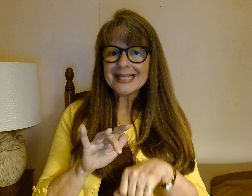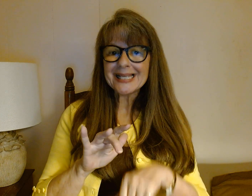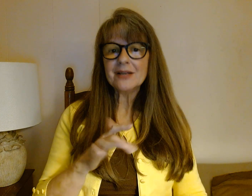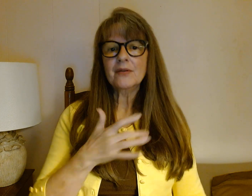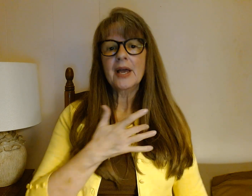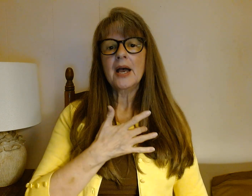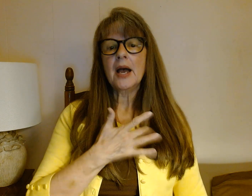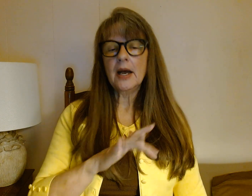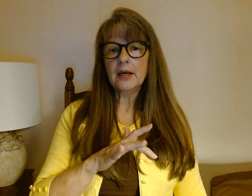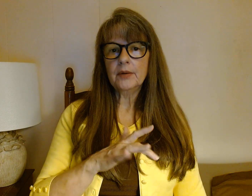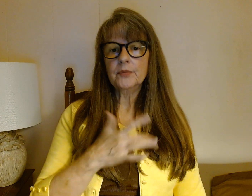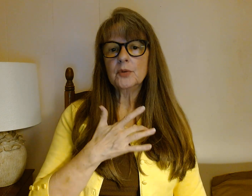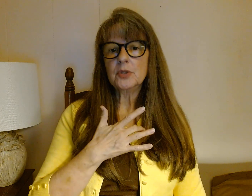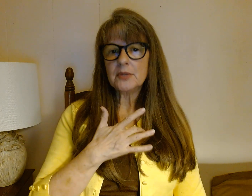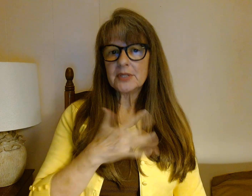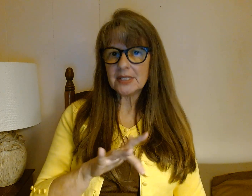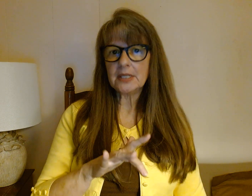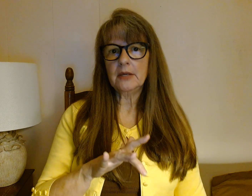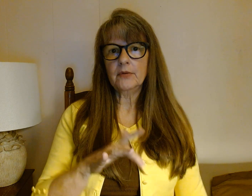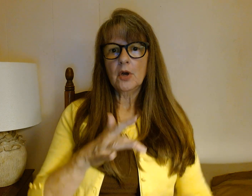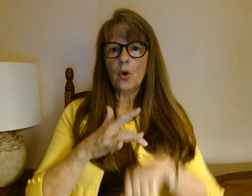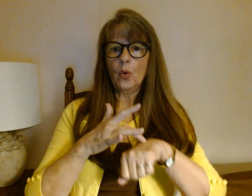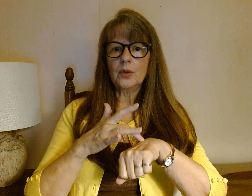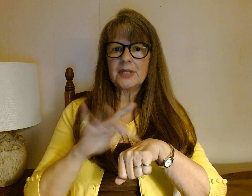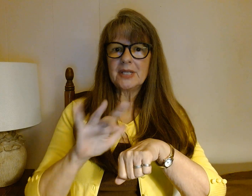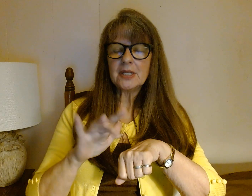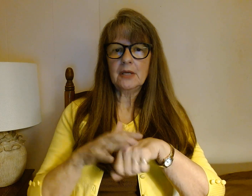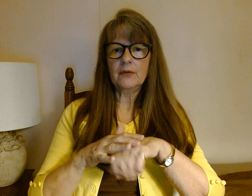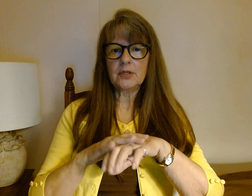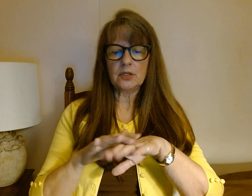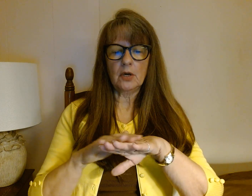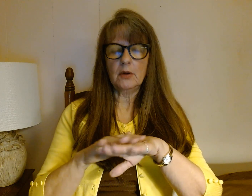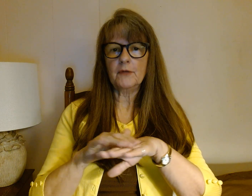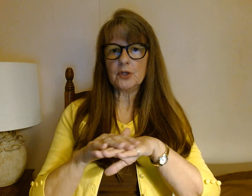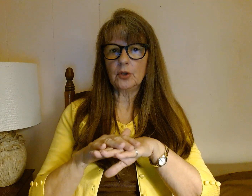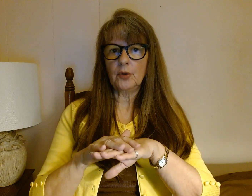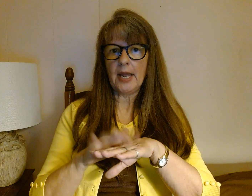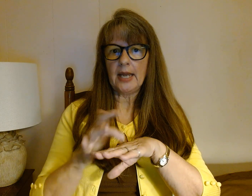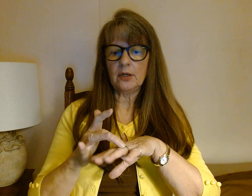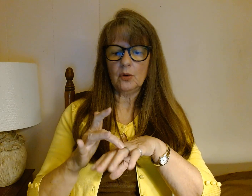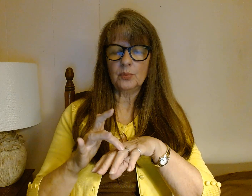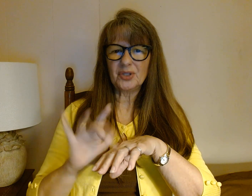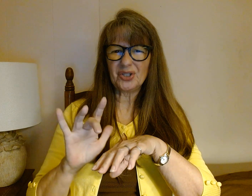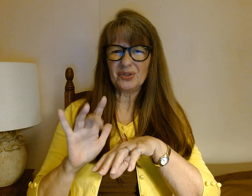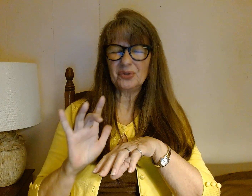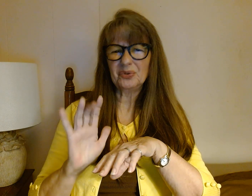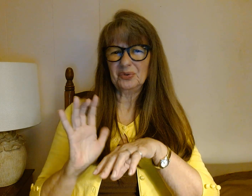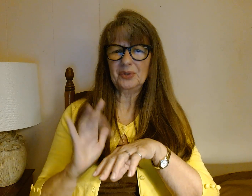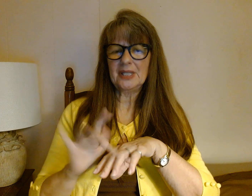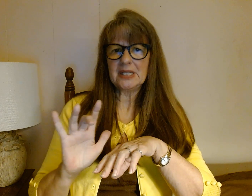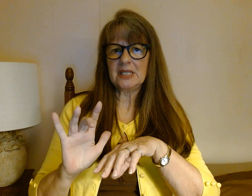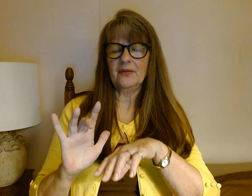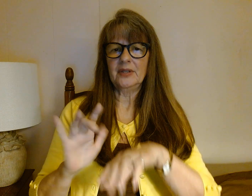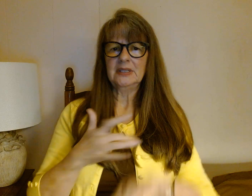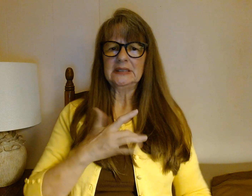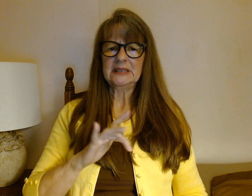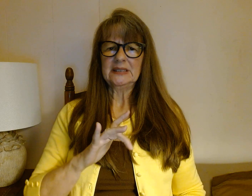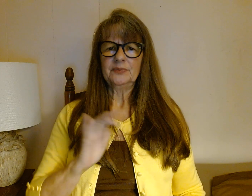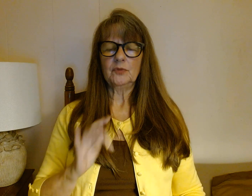sensitive, you would sensitive or sensitive because it's on. If it's on your hand, ooh, sensitive.